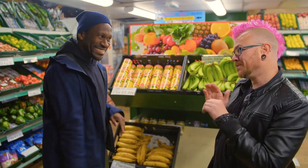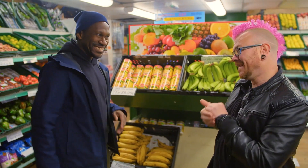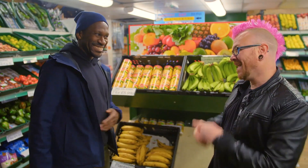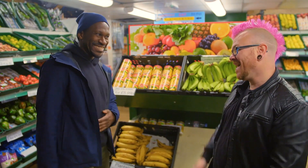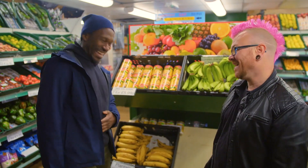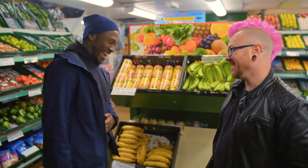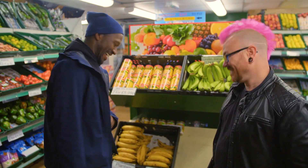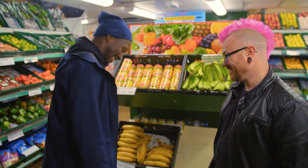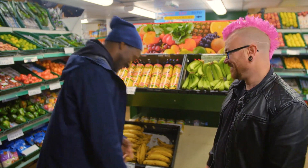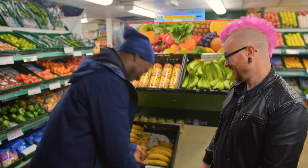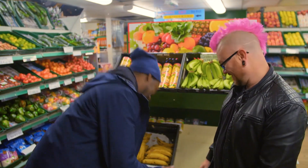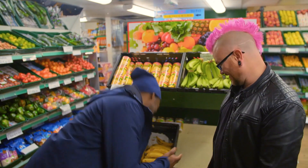go Jamaican.